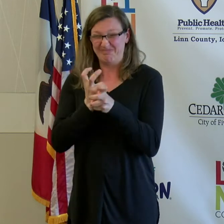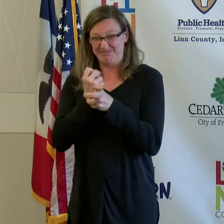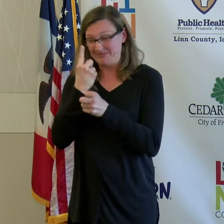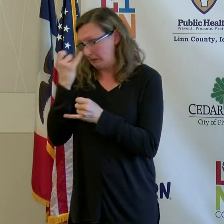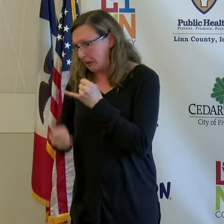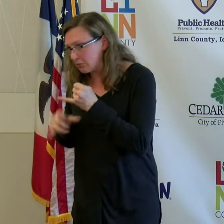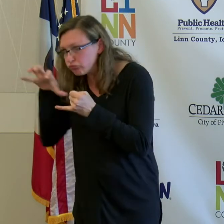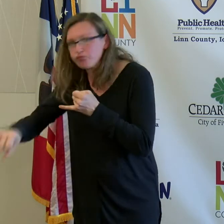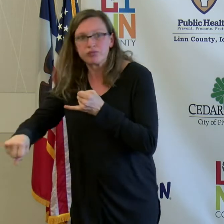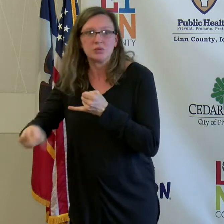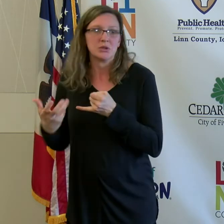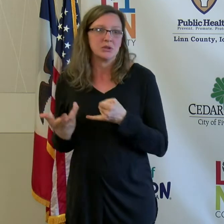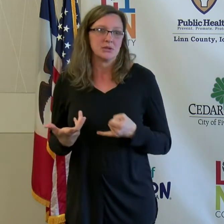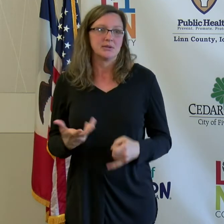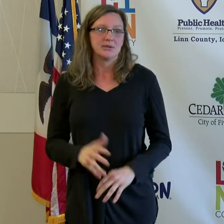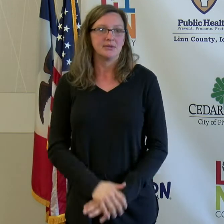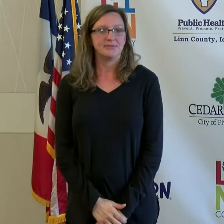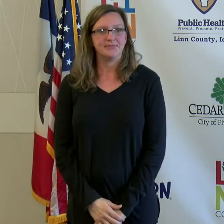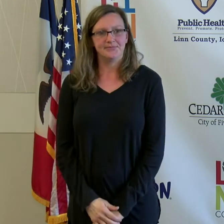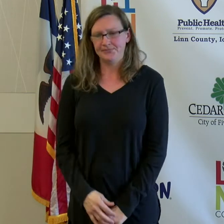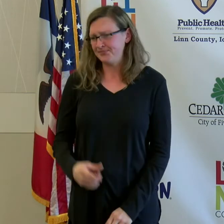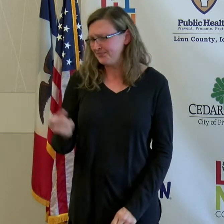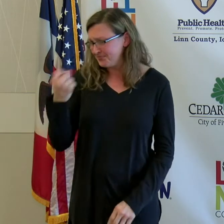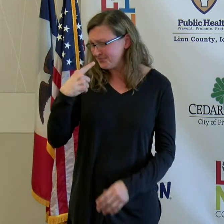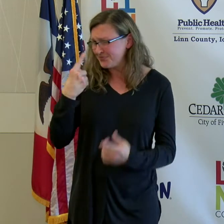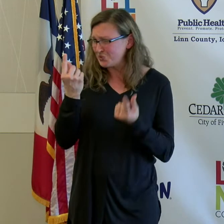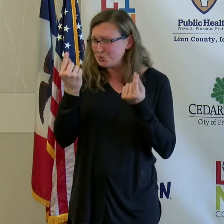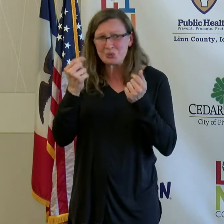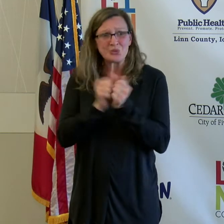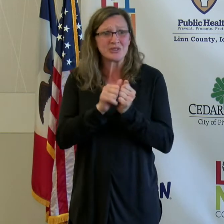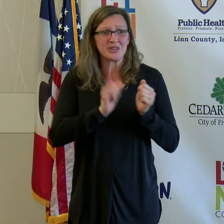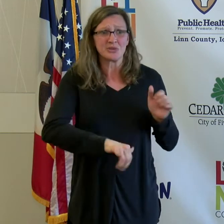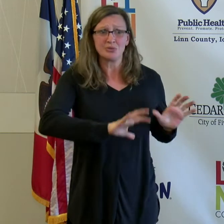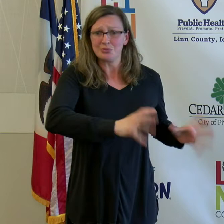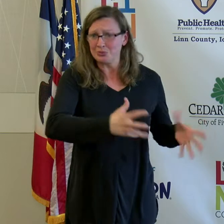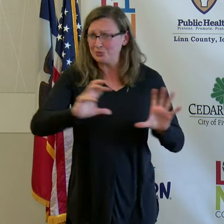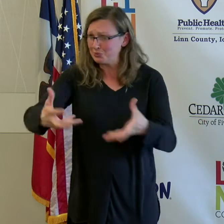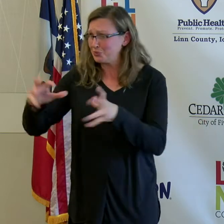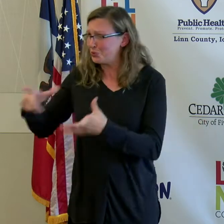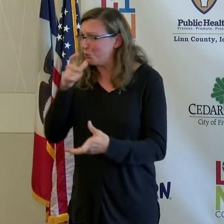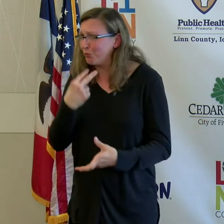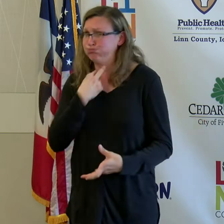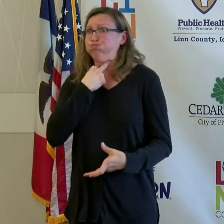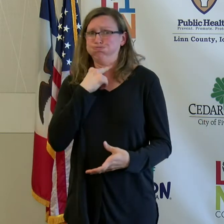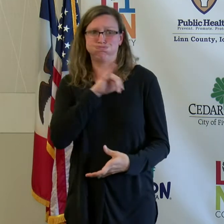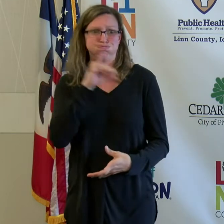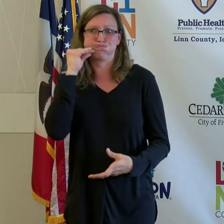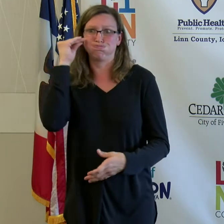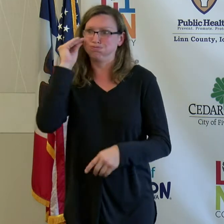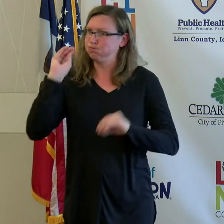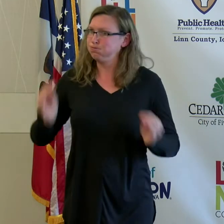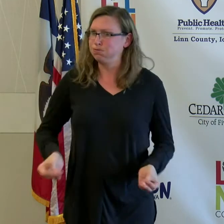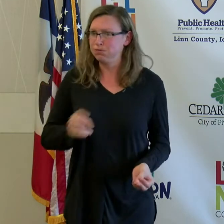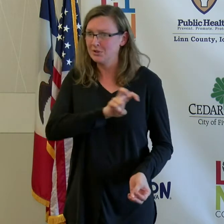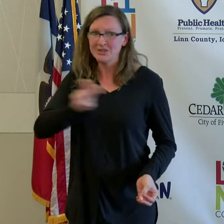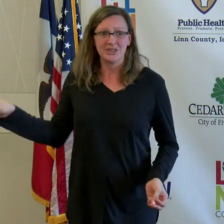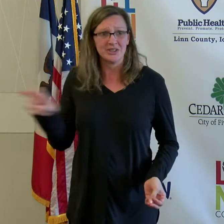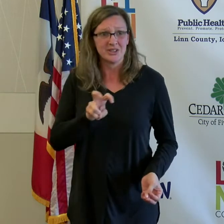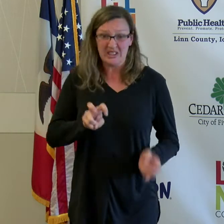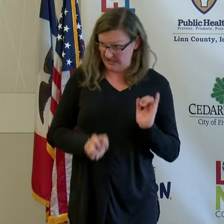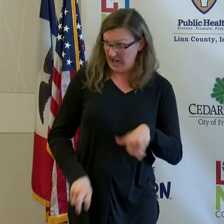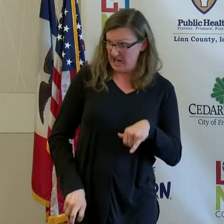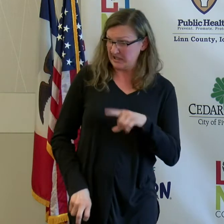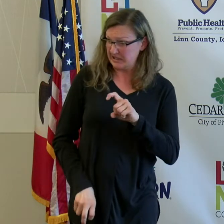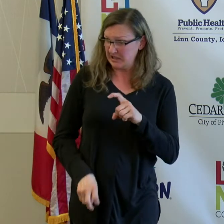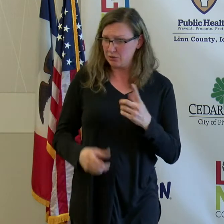asked about resources available for individuals with disabilities. I know that Linn